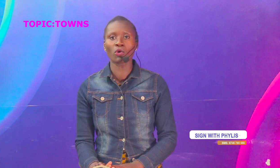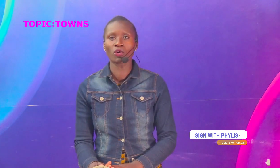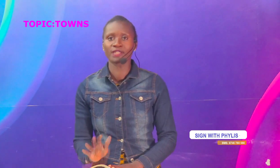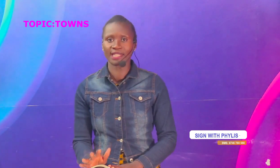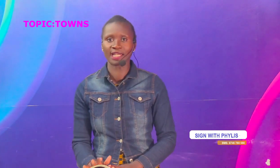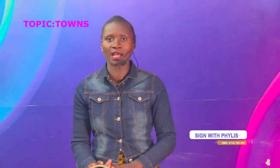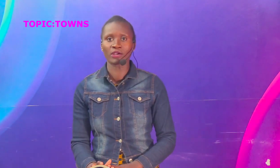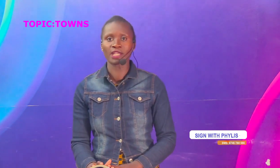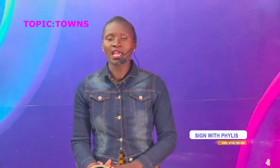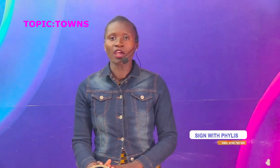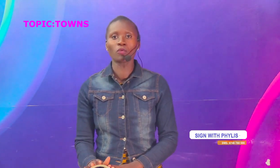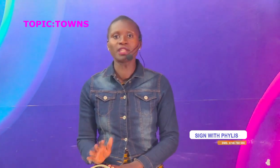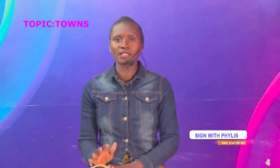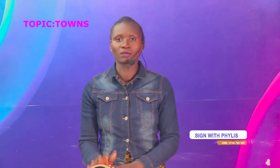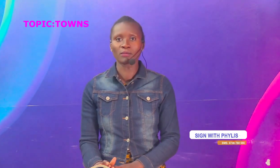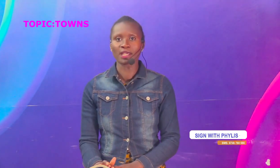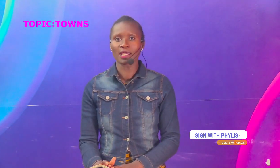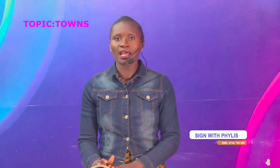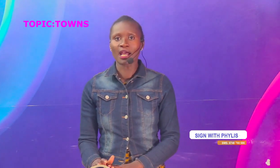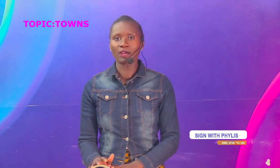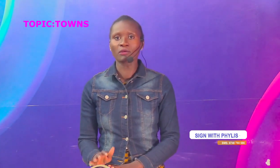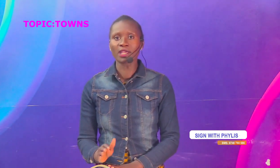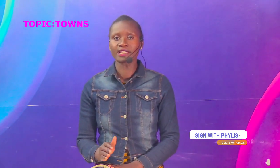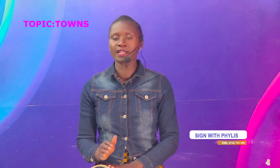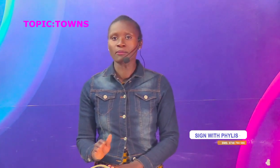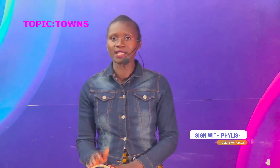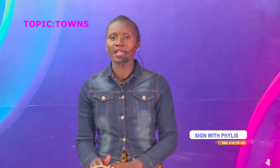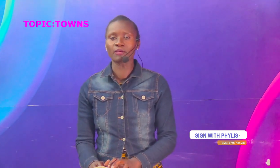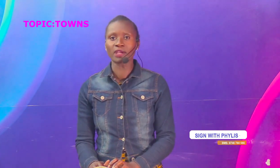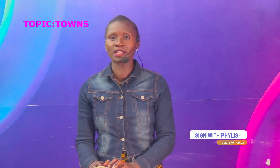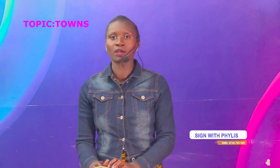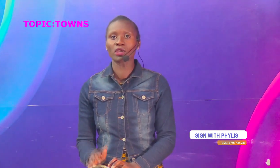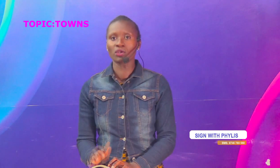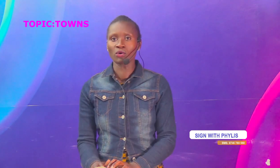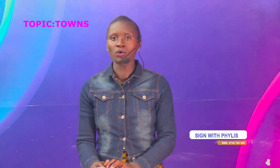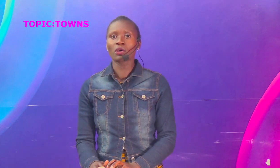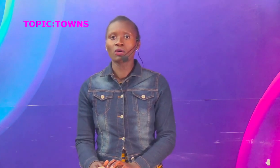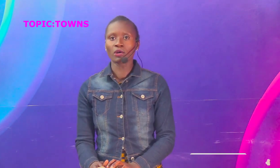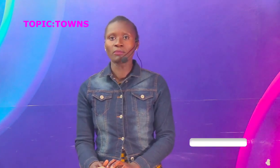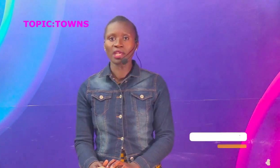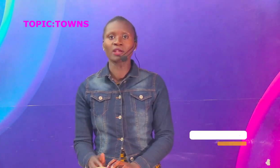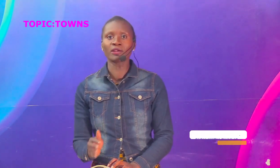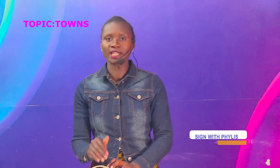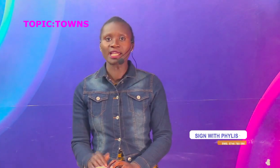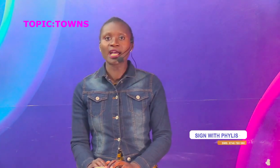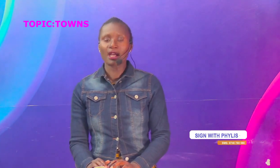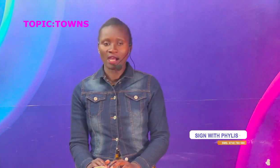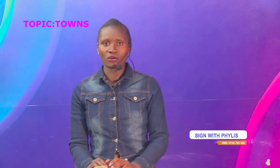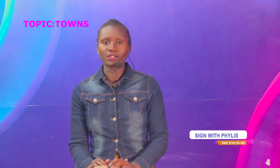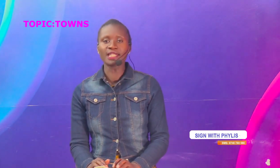sign language. I hope this will be getting better and better when you will be included on this signing